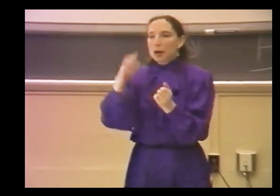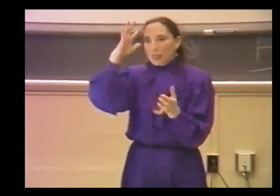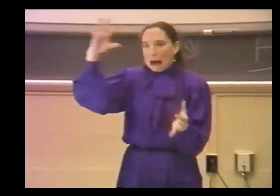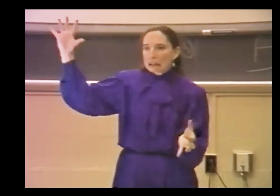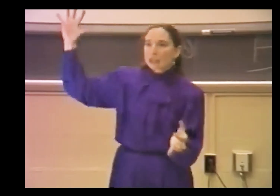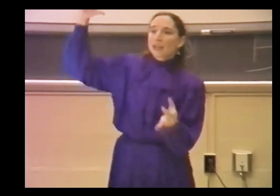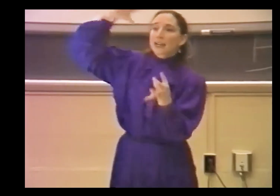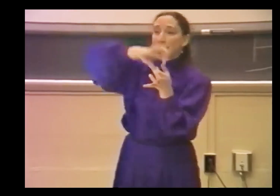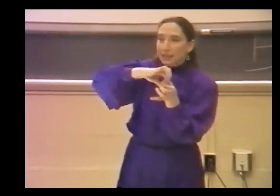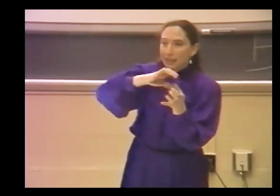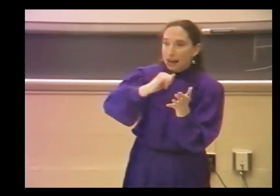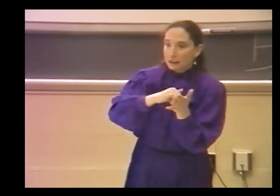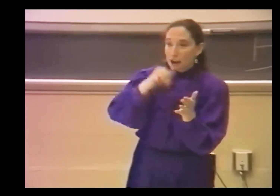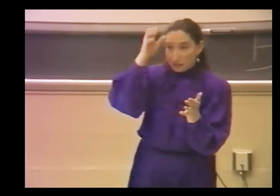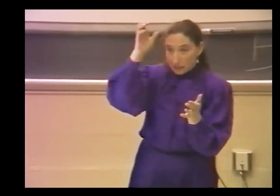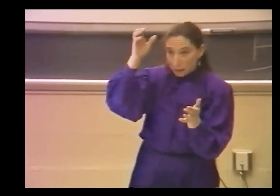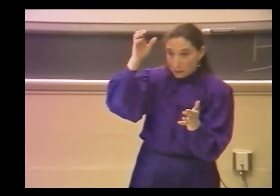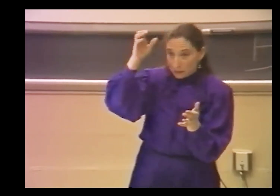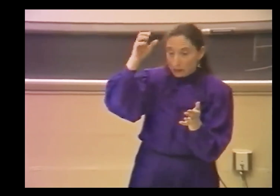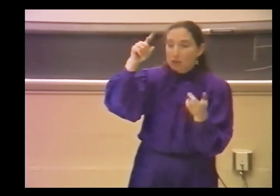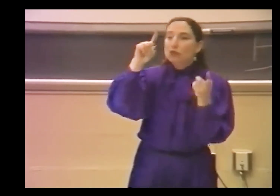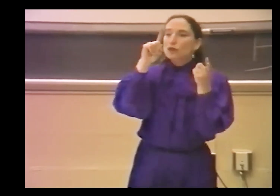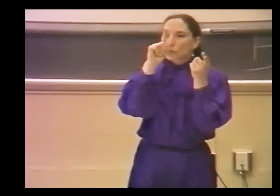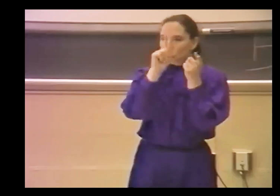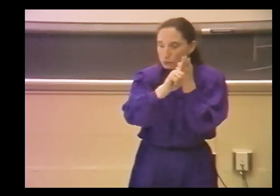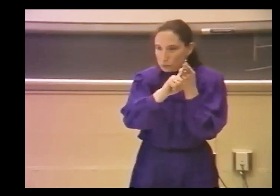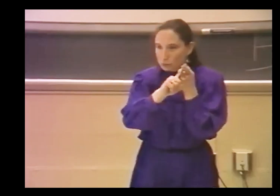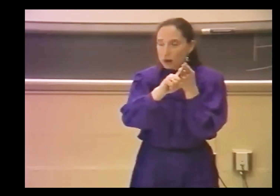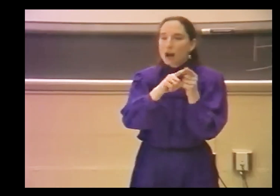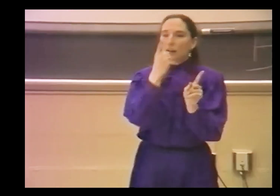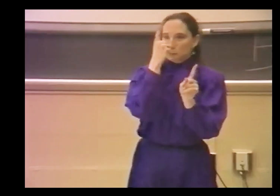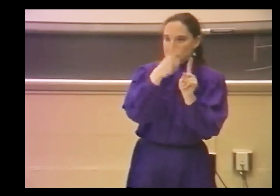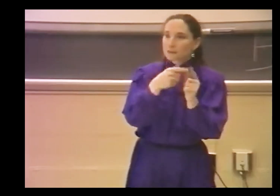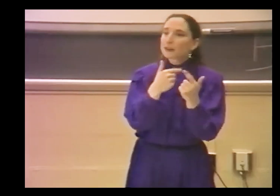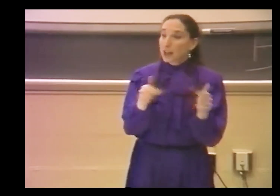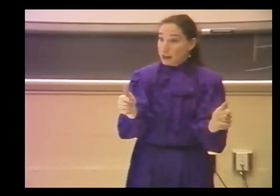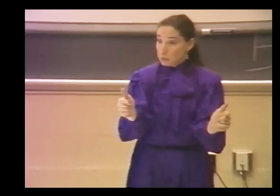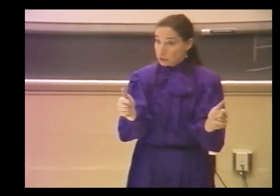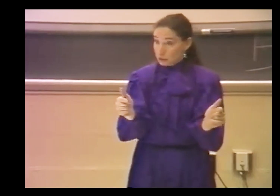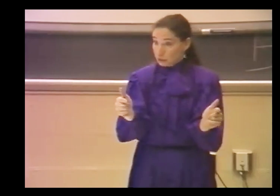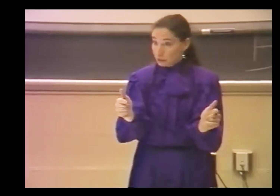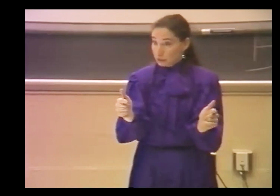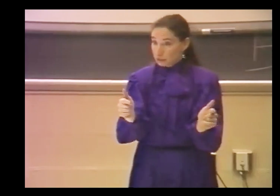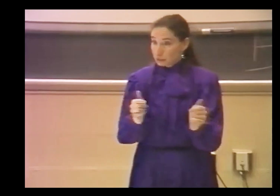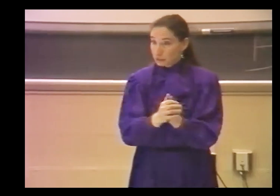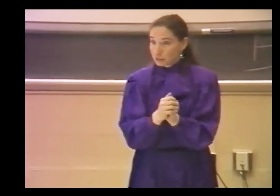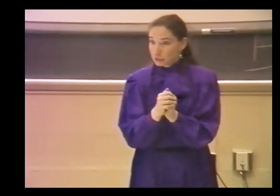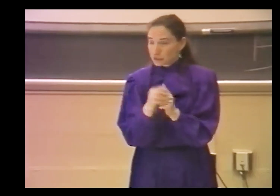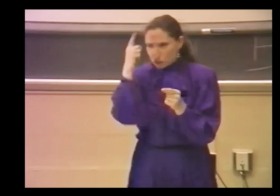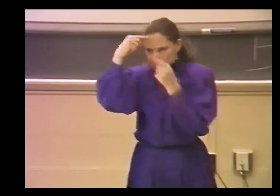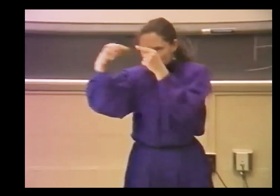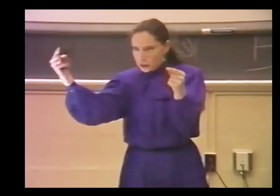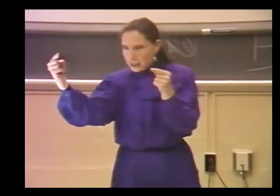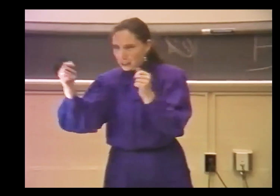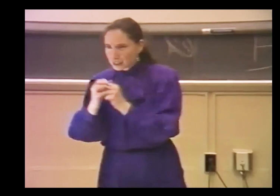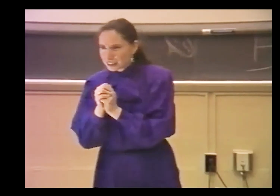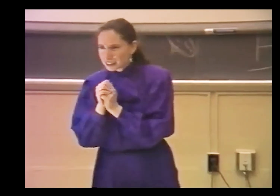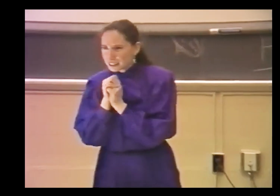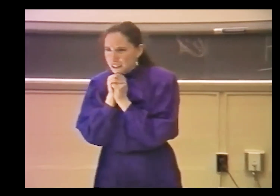with linking that concept to a specific language. Do you disagree?